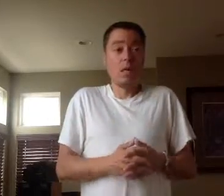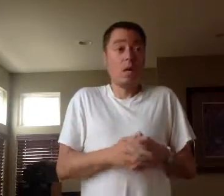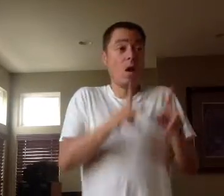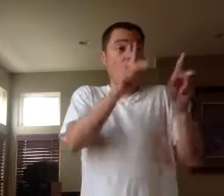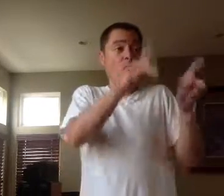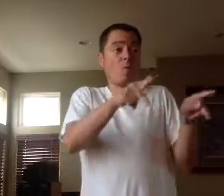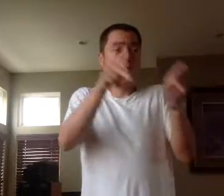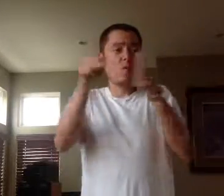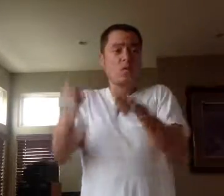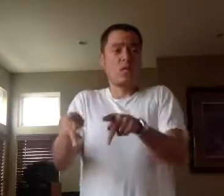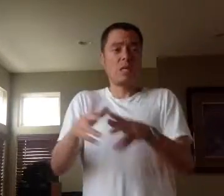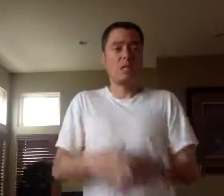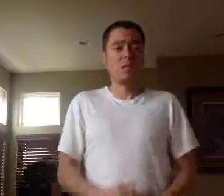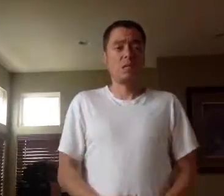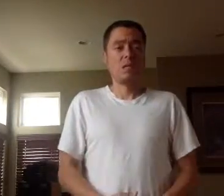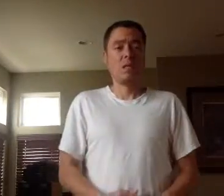proportionate, count,